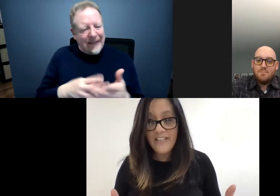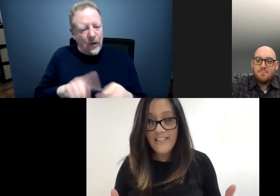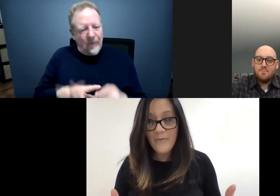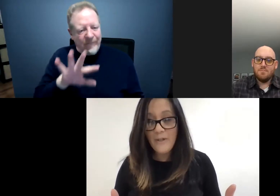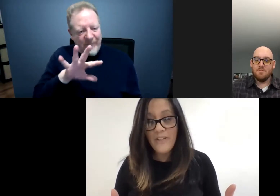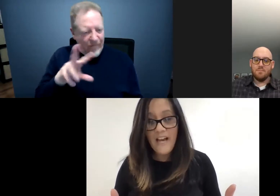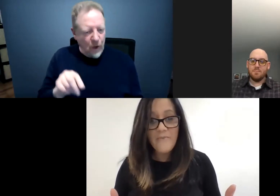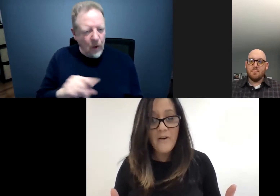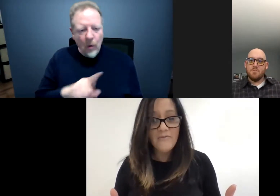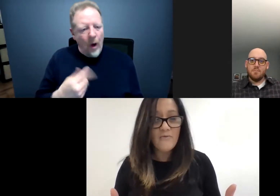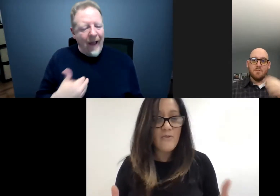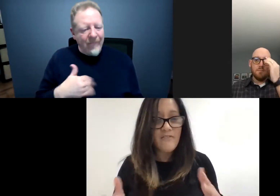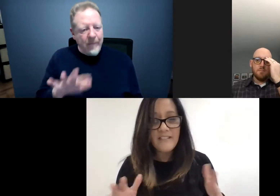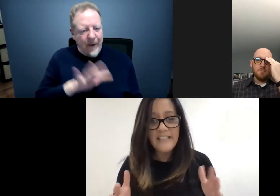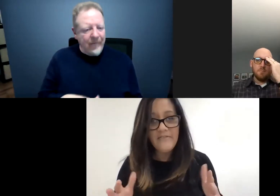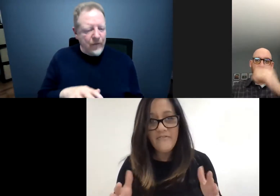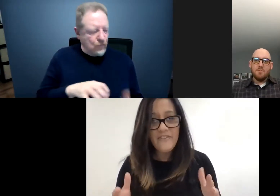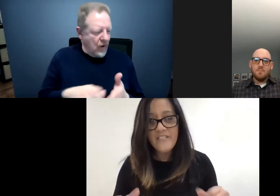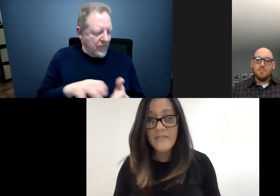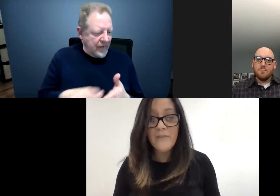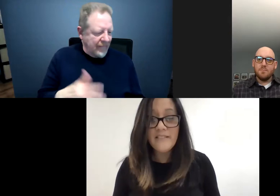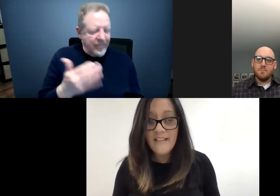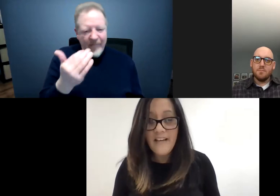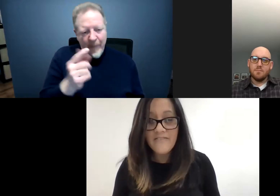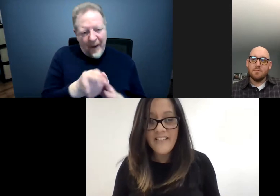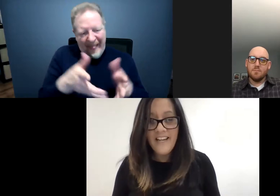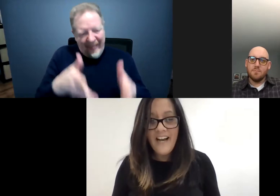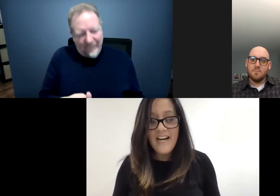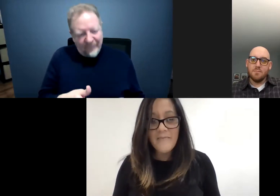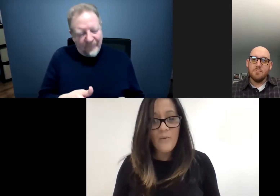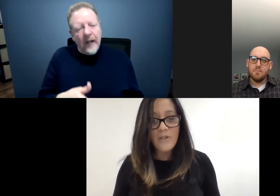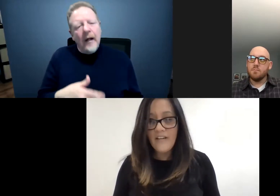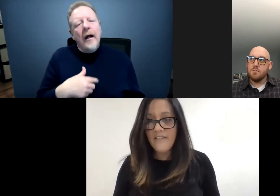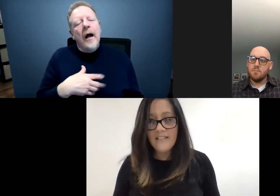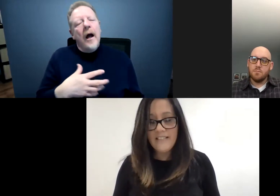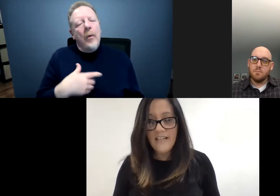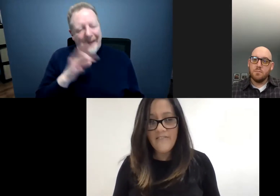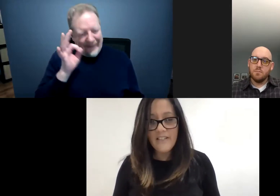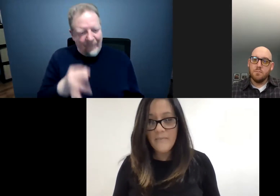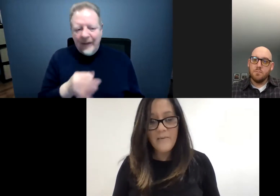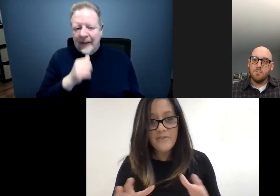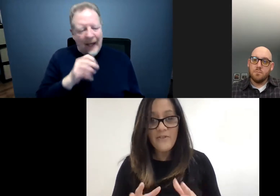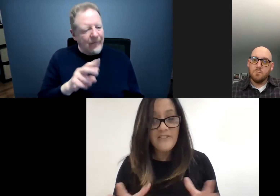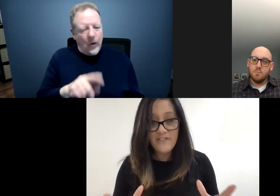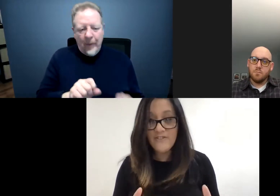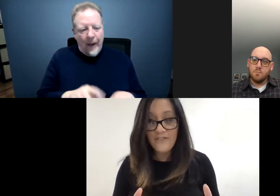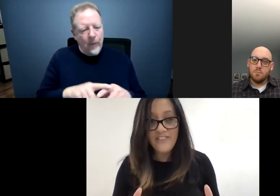and we only have about roughly 15 minutes left. And we're definitely not even going to be able to scratch the surface on